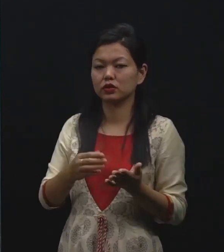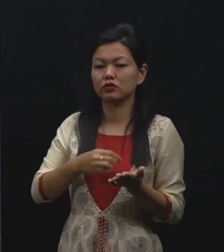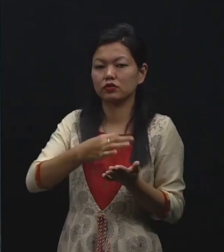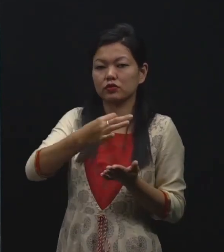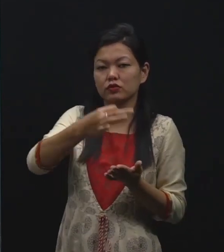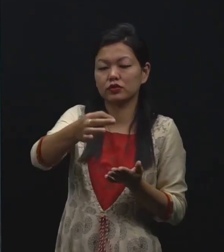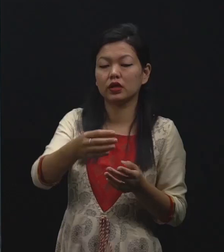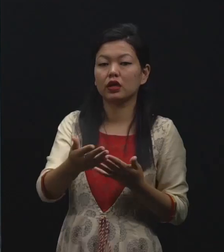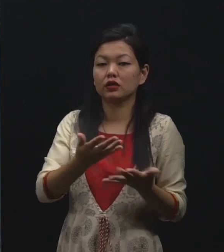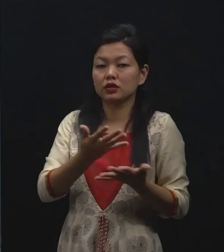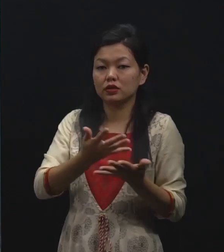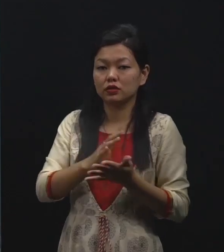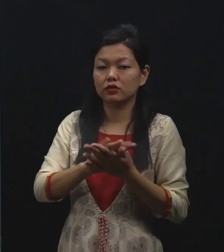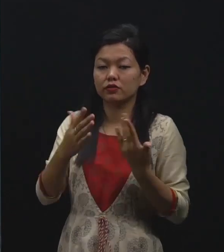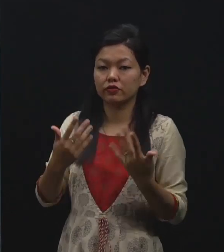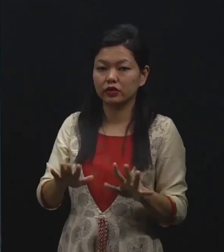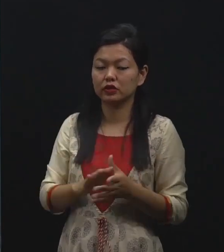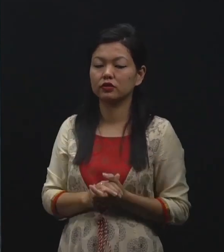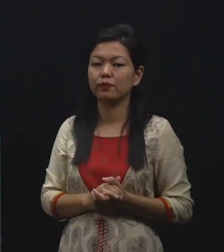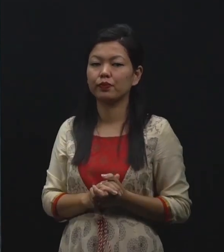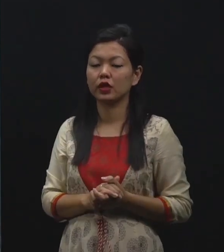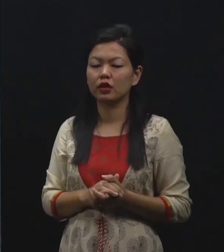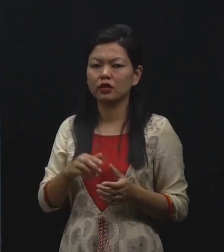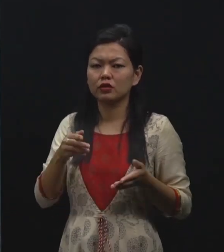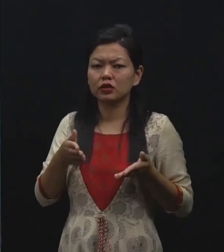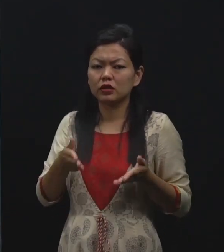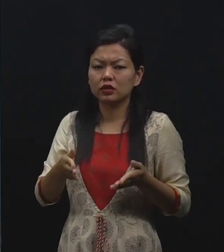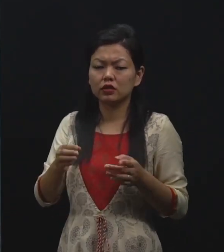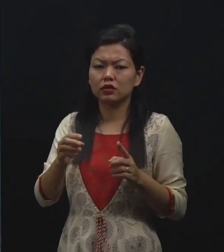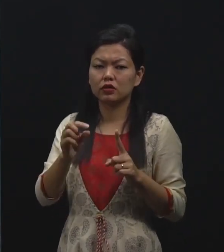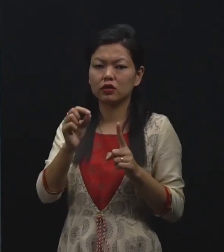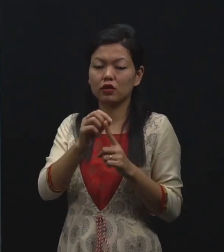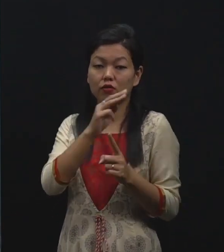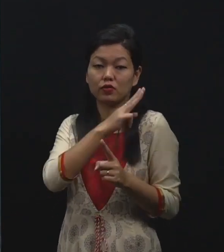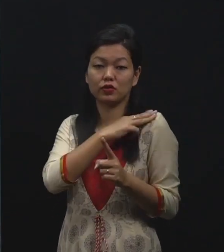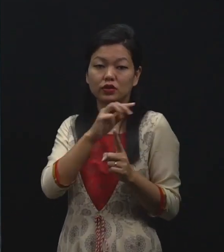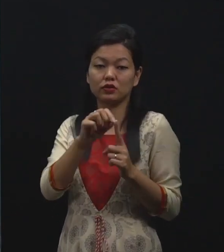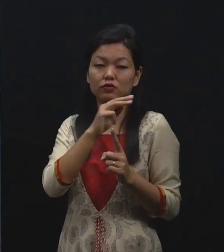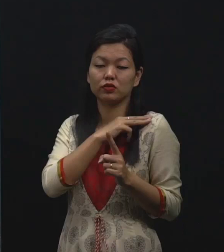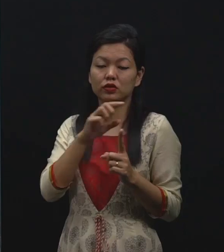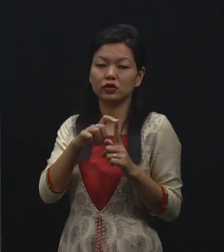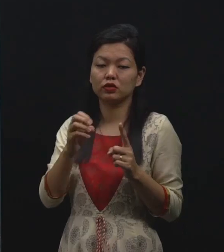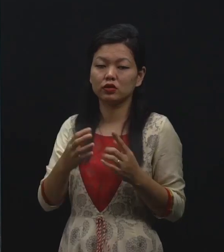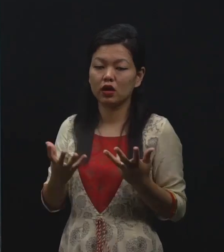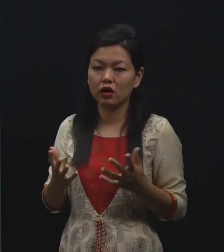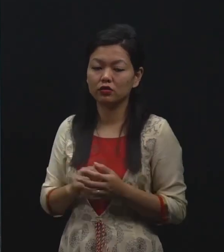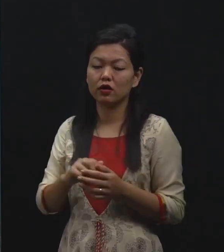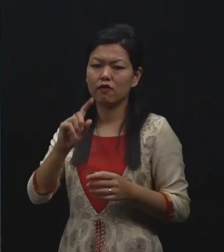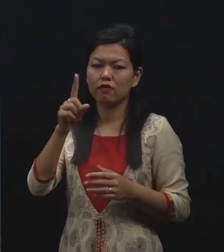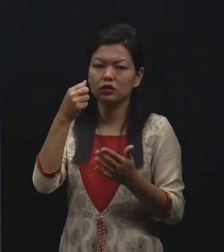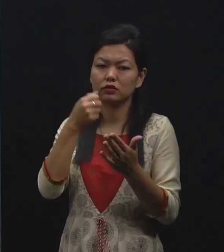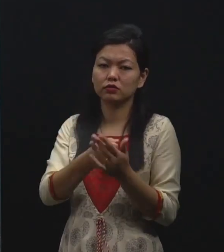the role of the police is, whenever any incident has taken place, it is the police who first reach the spot,